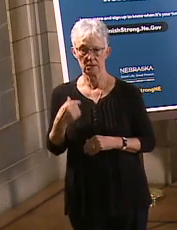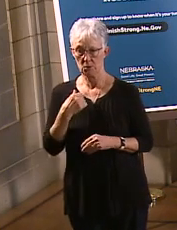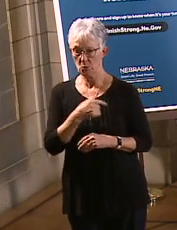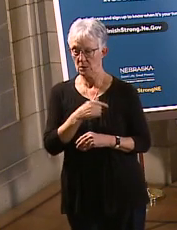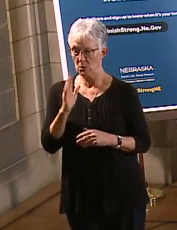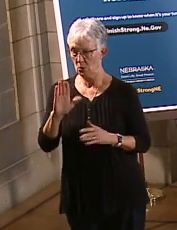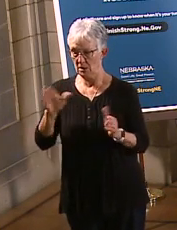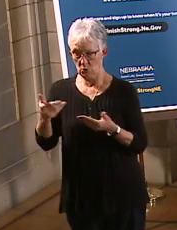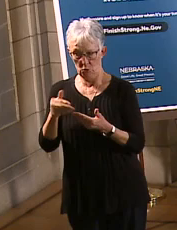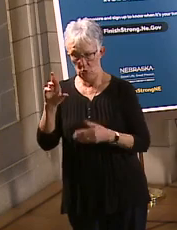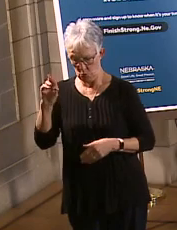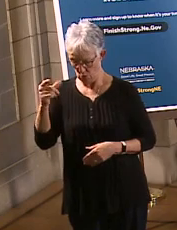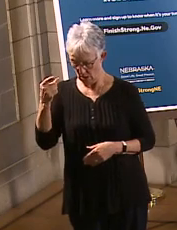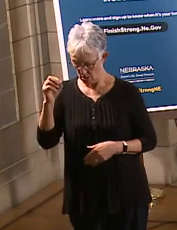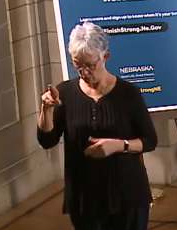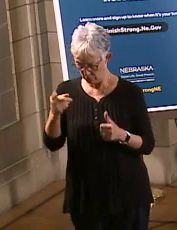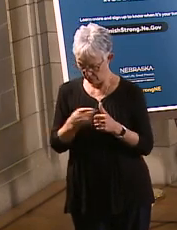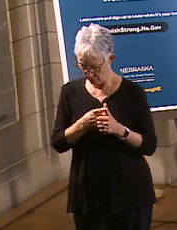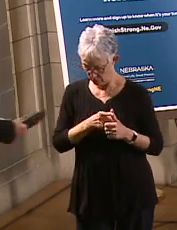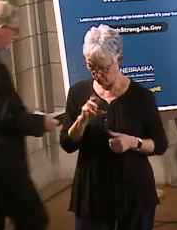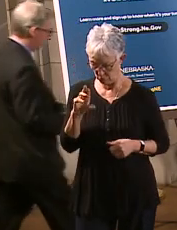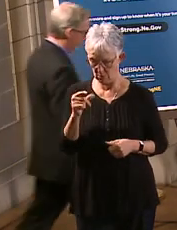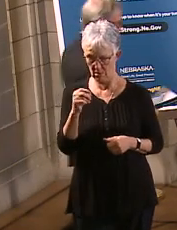research. Roger?